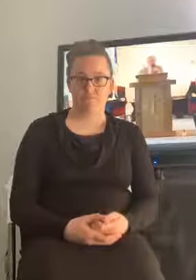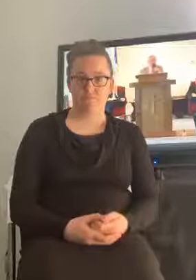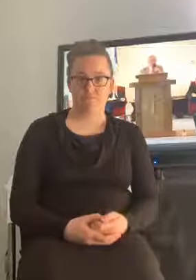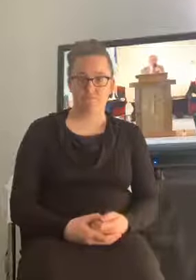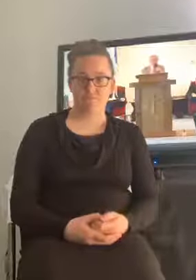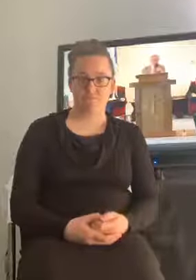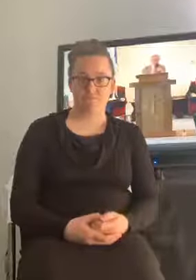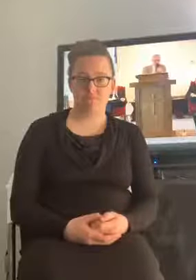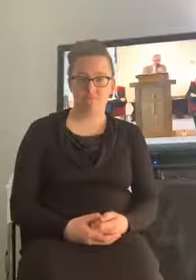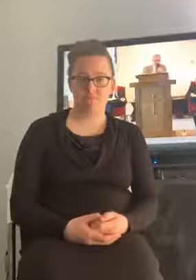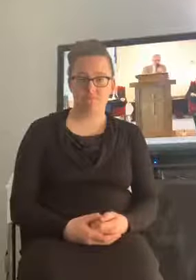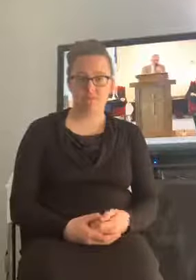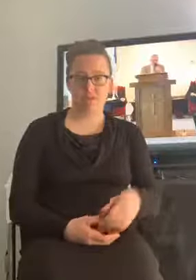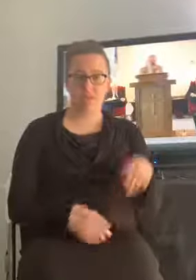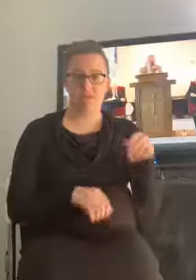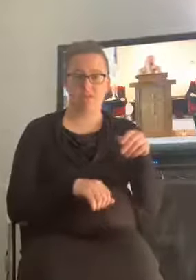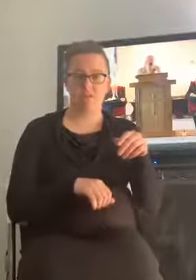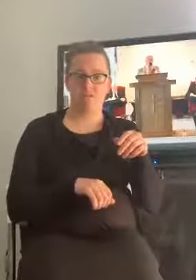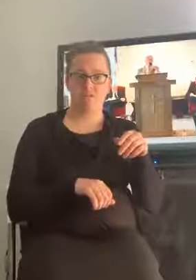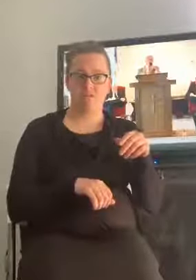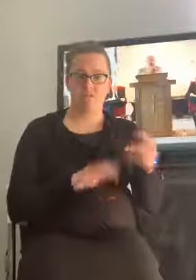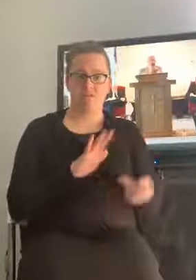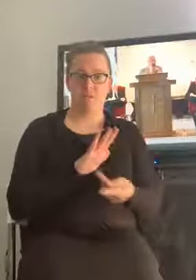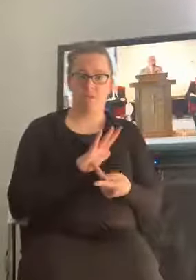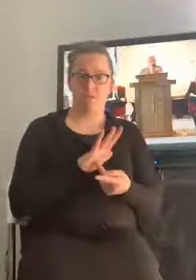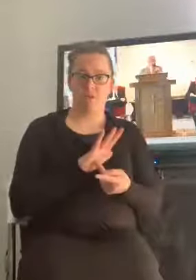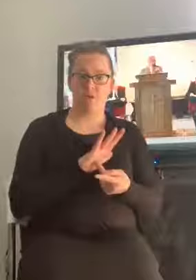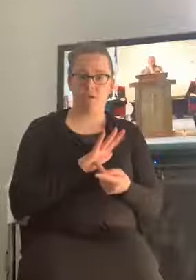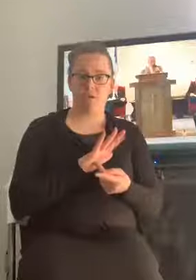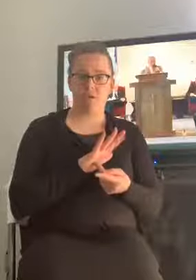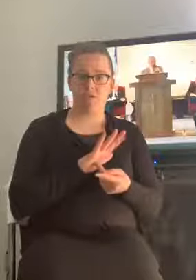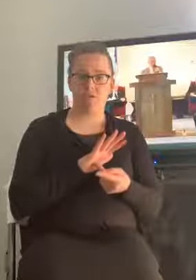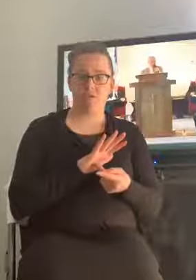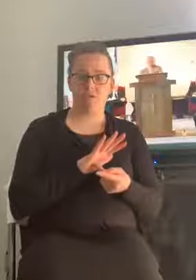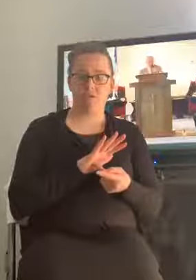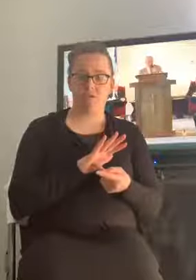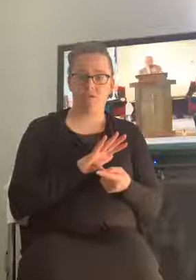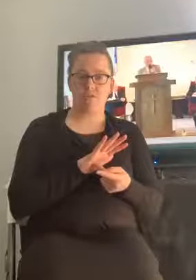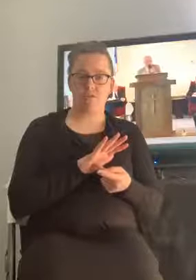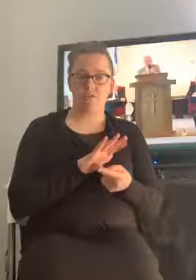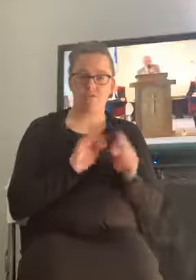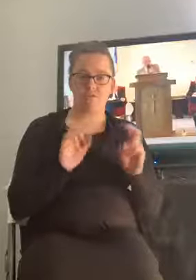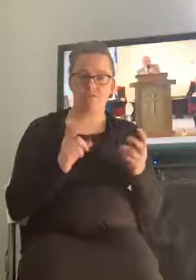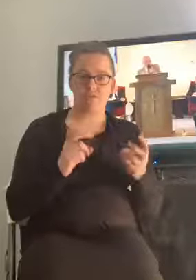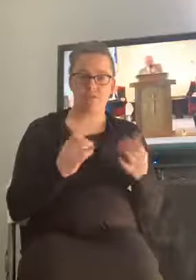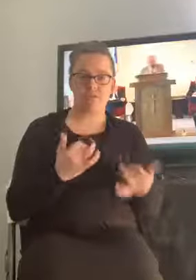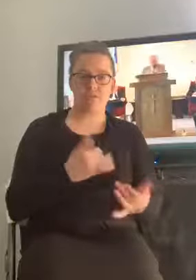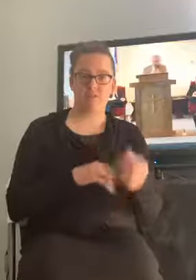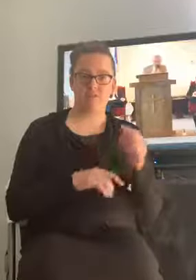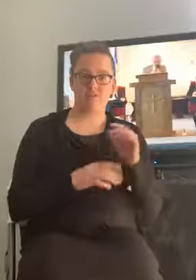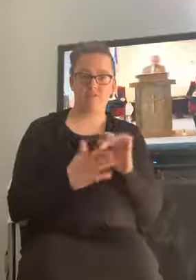Paul referencing this word, you can look it up in your